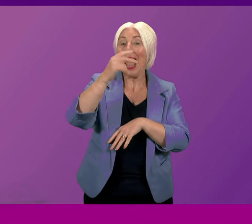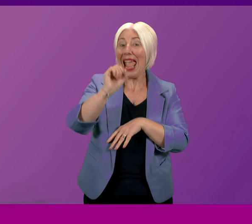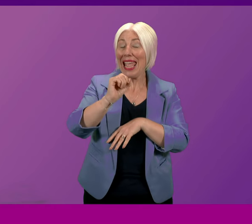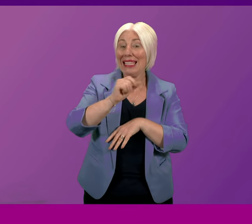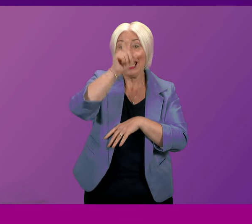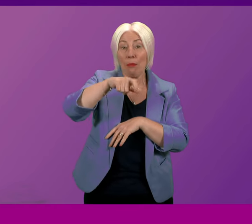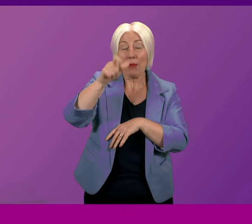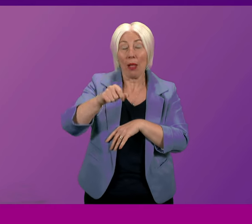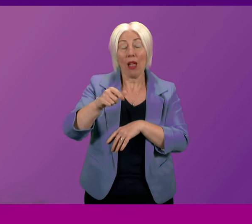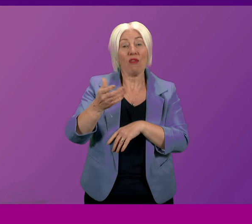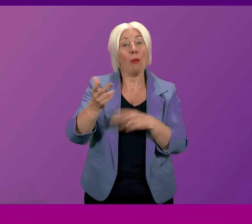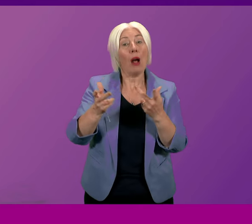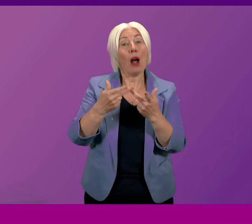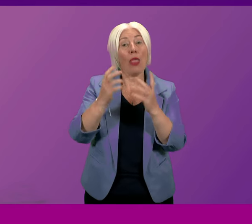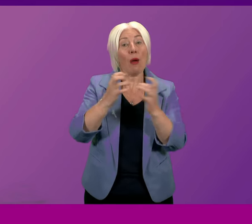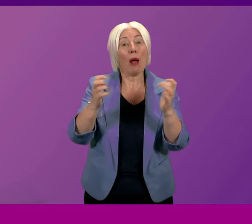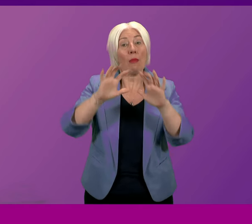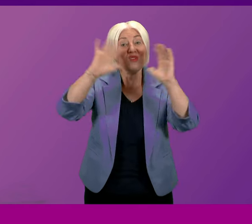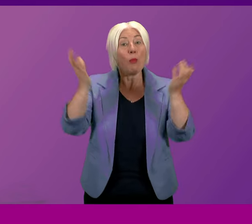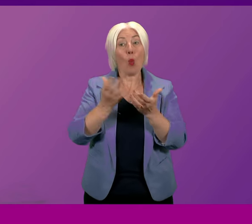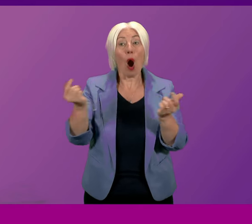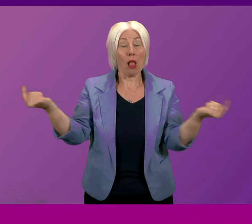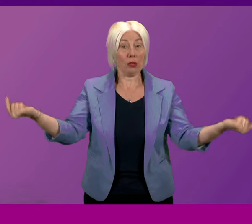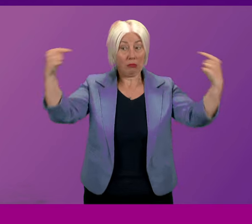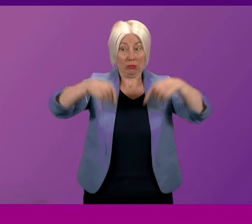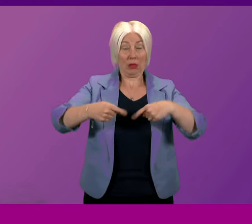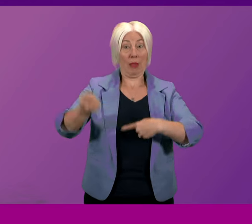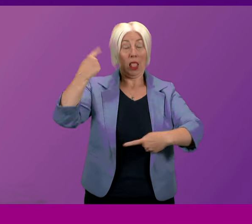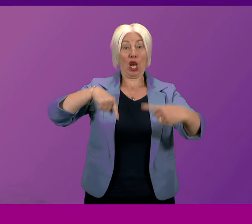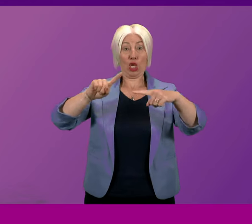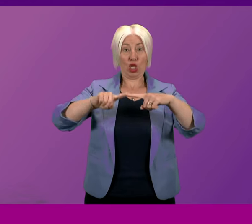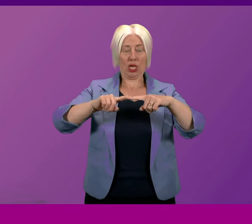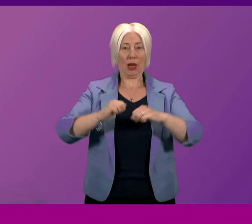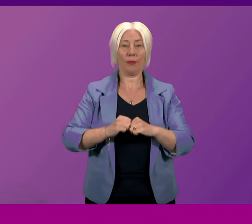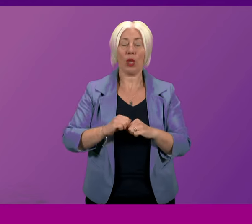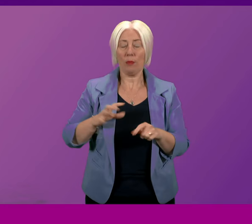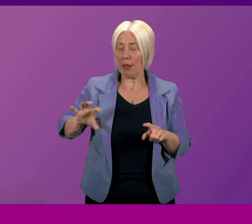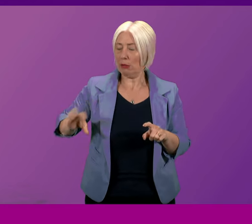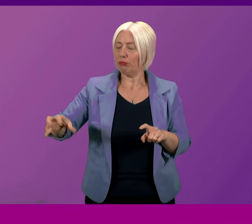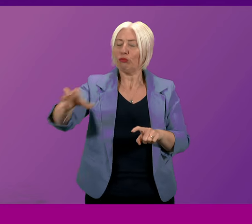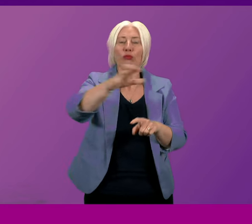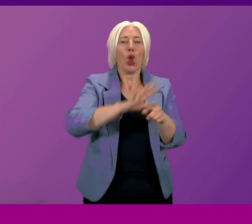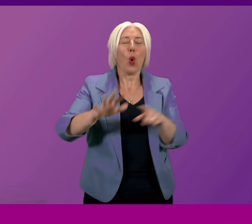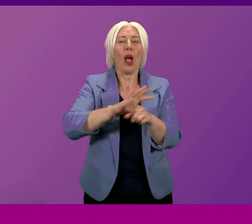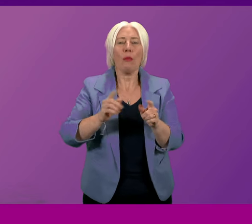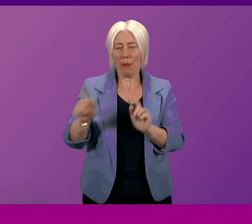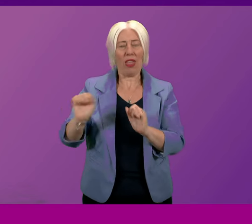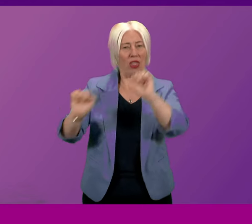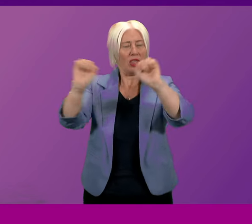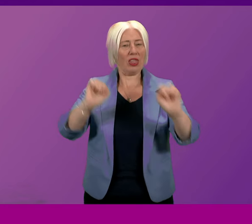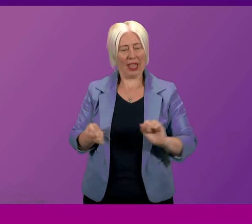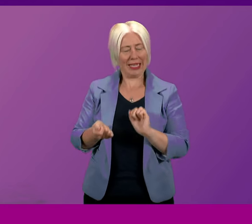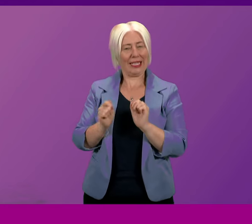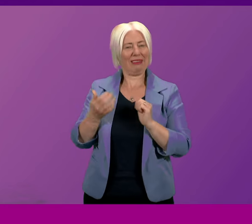other parliaments around the world. So the needs of our constituents may change, and the way they engage with politics